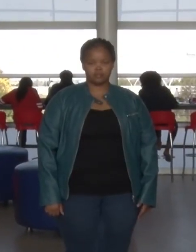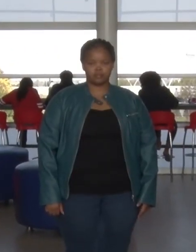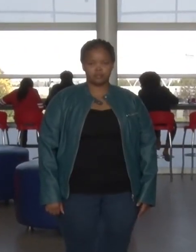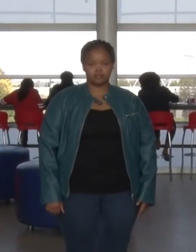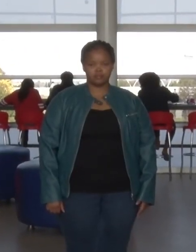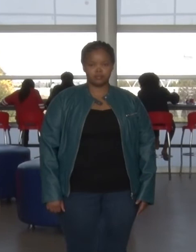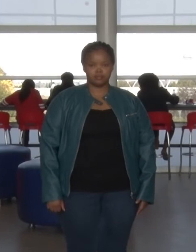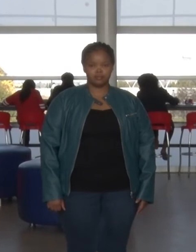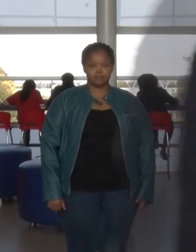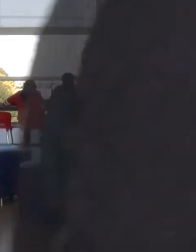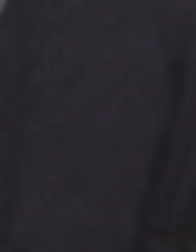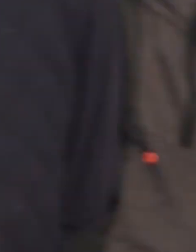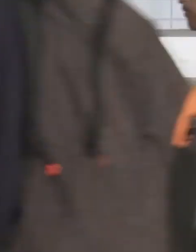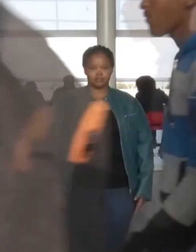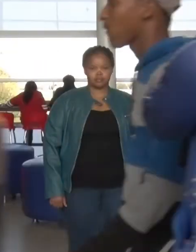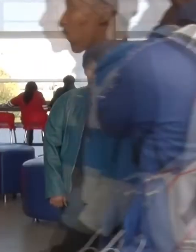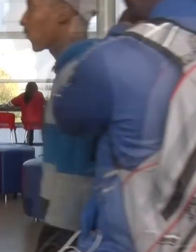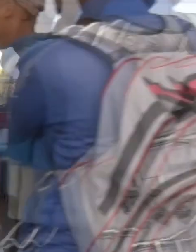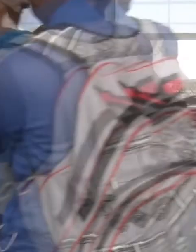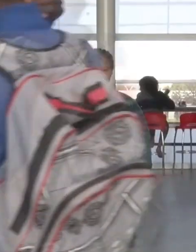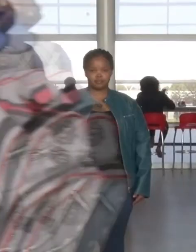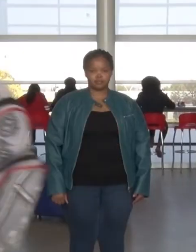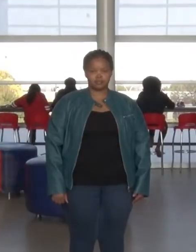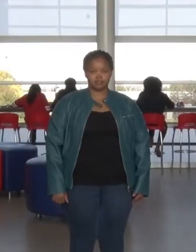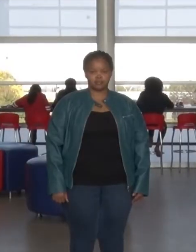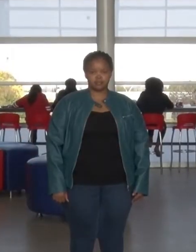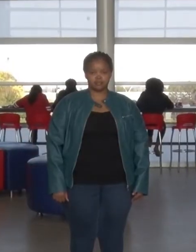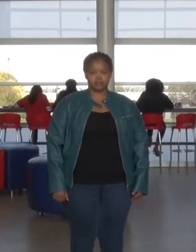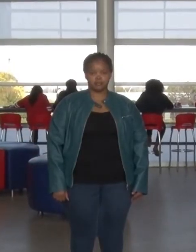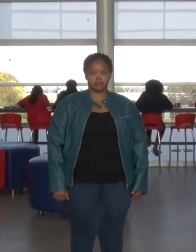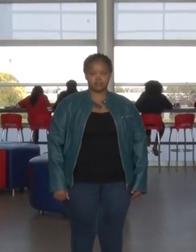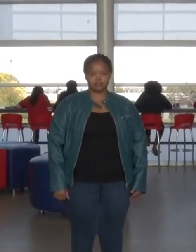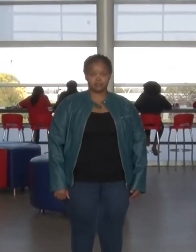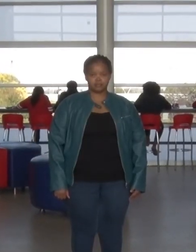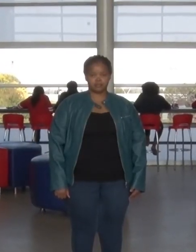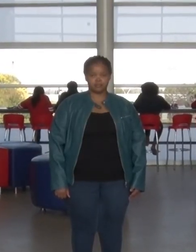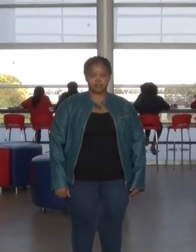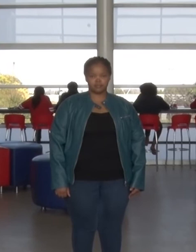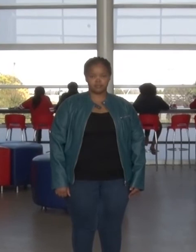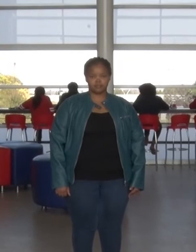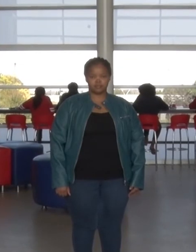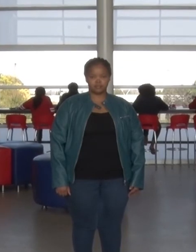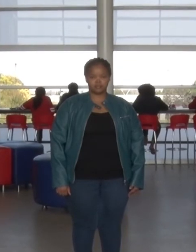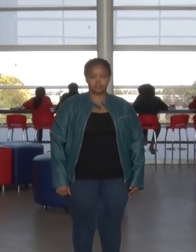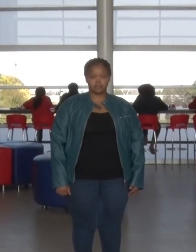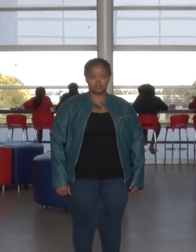accomplishes every day? Every single person has his or her own I, but perhaps it's time to find something